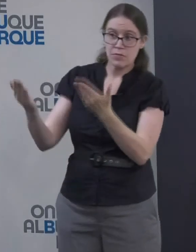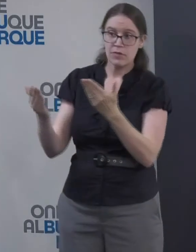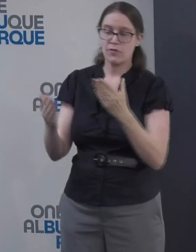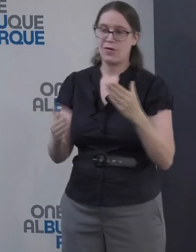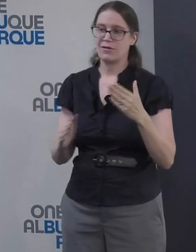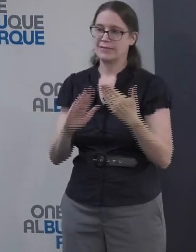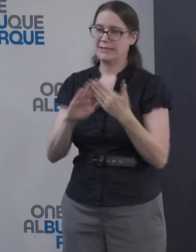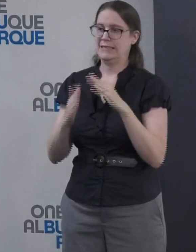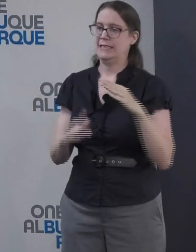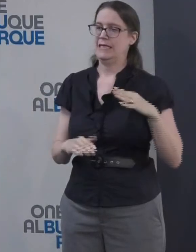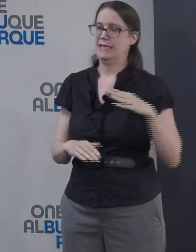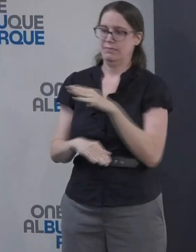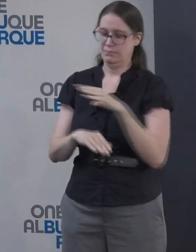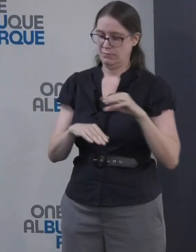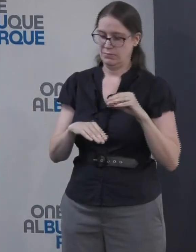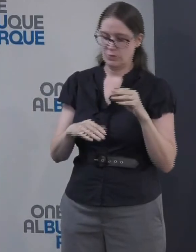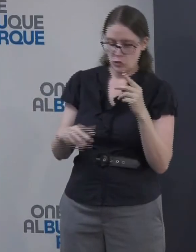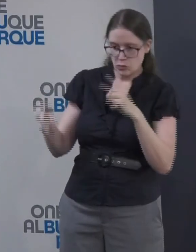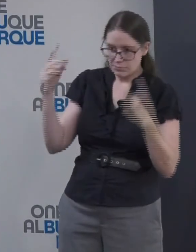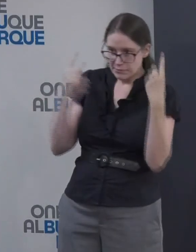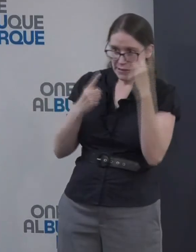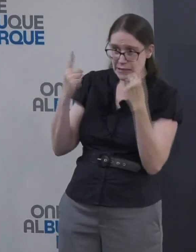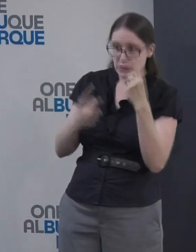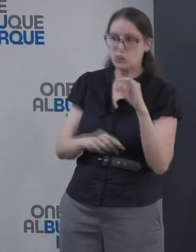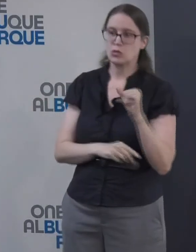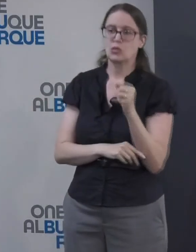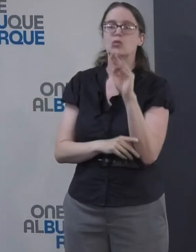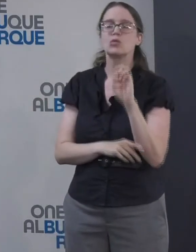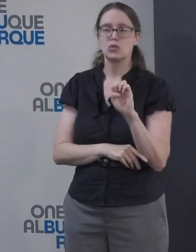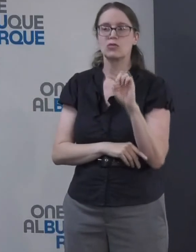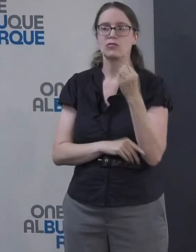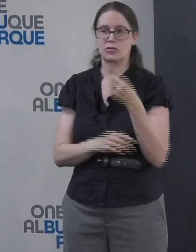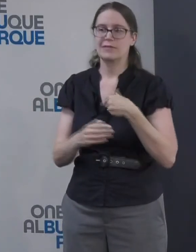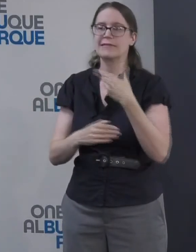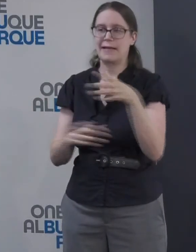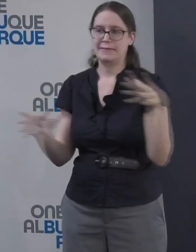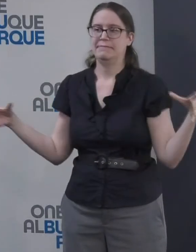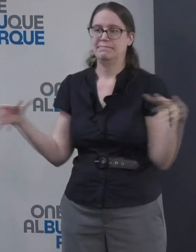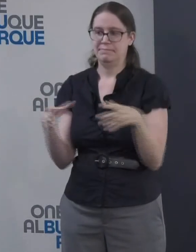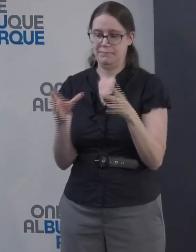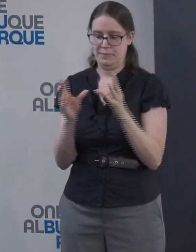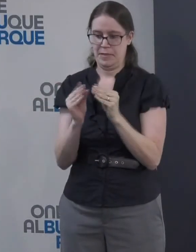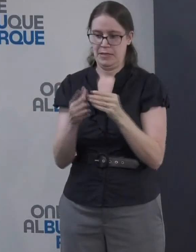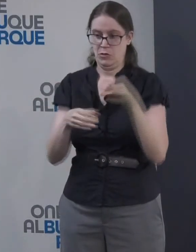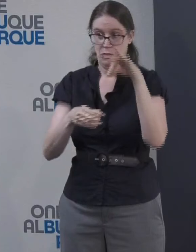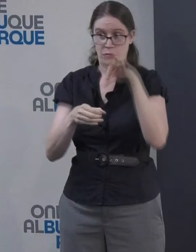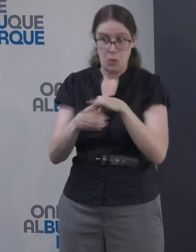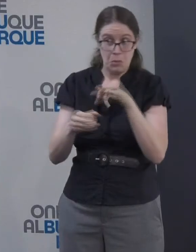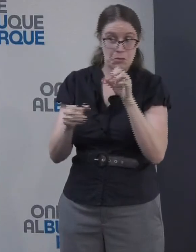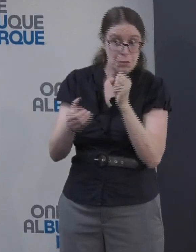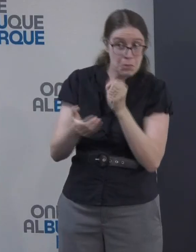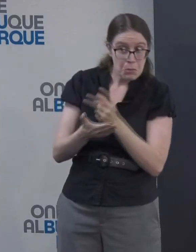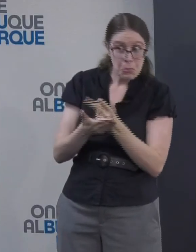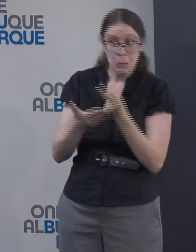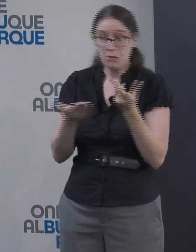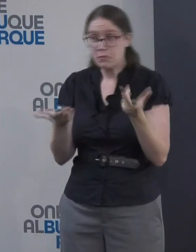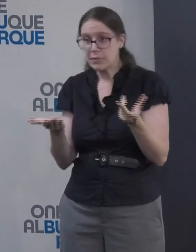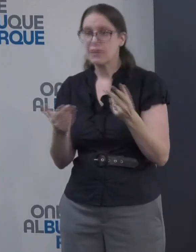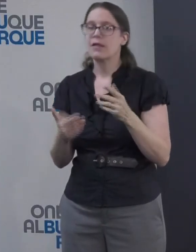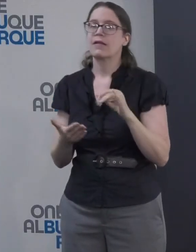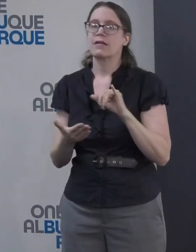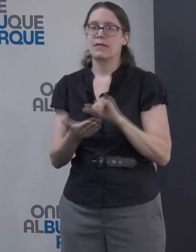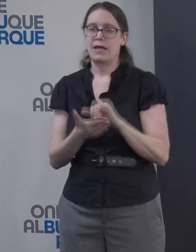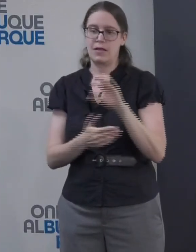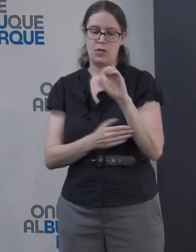council on June 1st at our next city council meeting, and that is